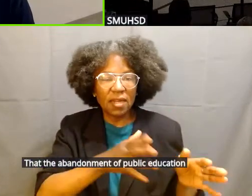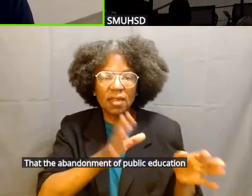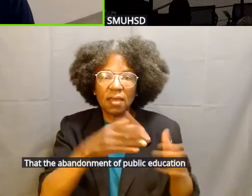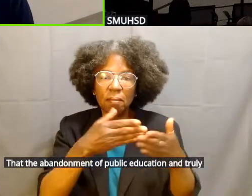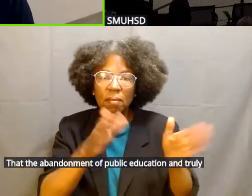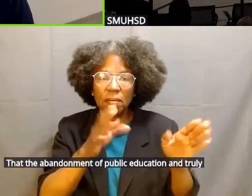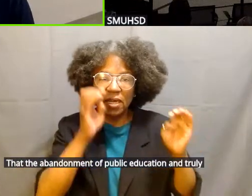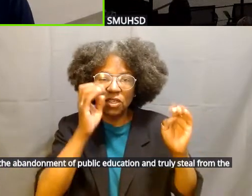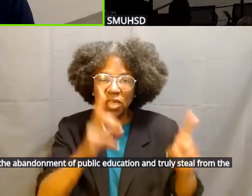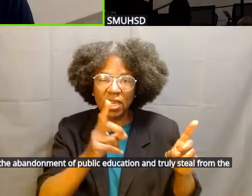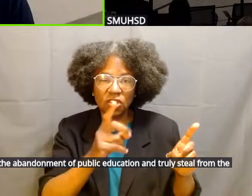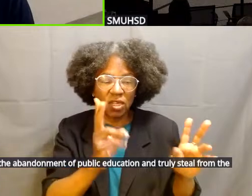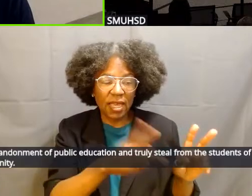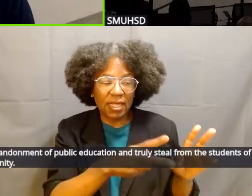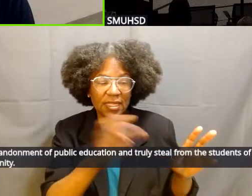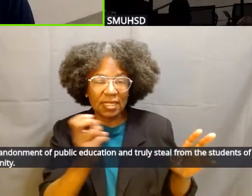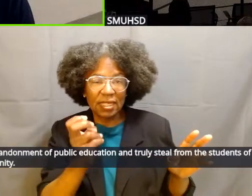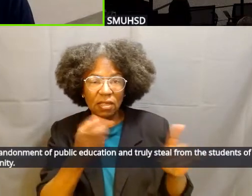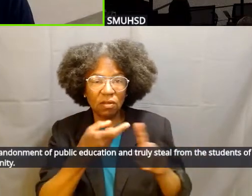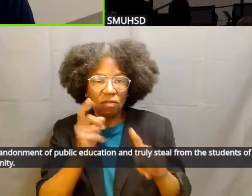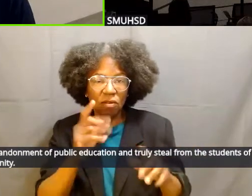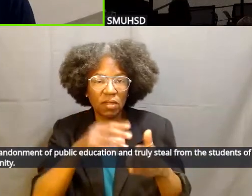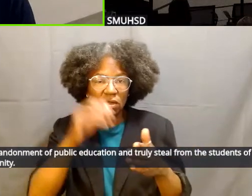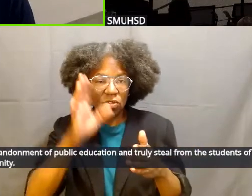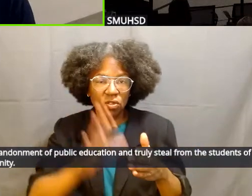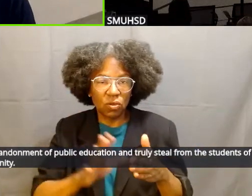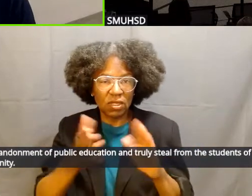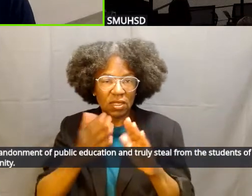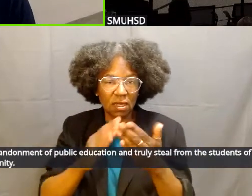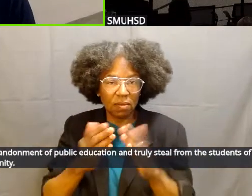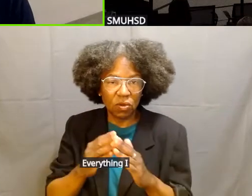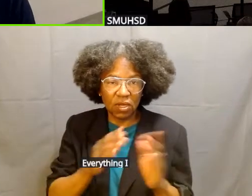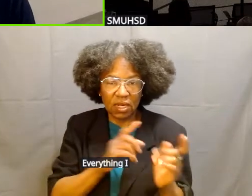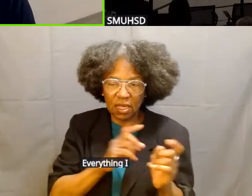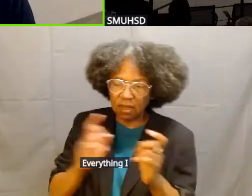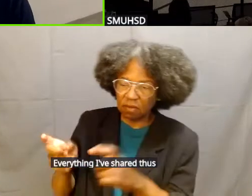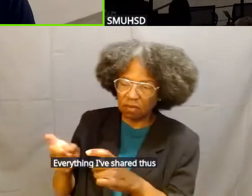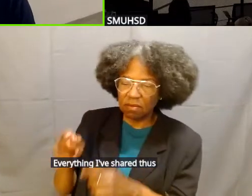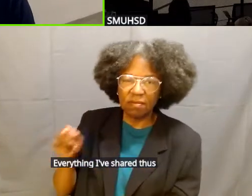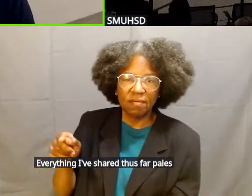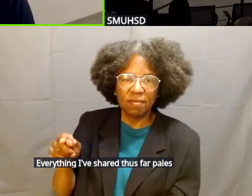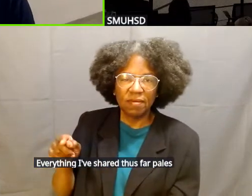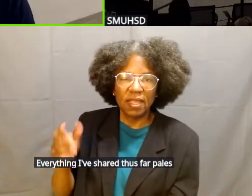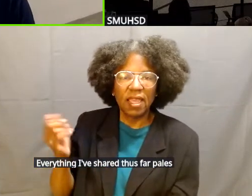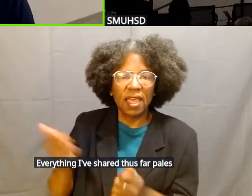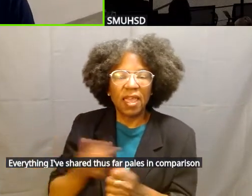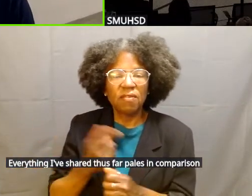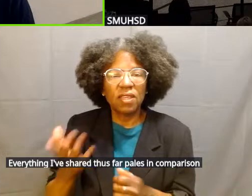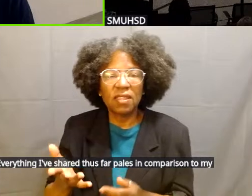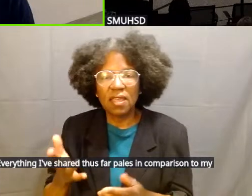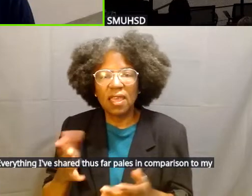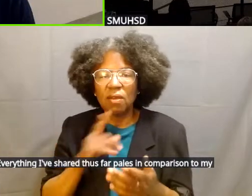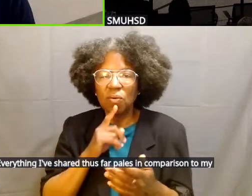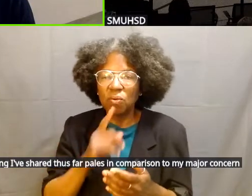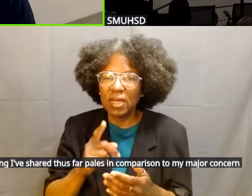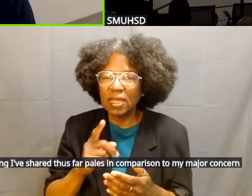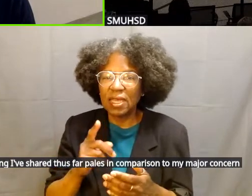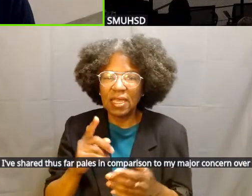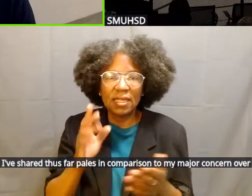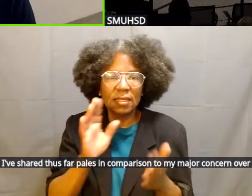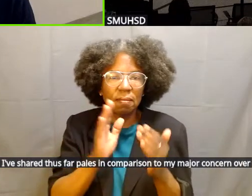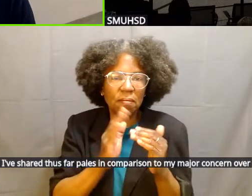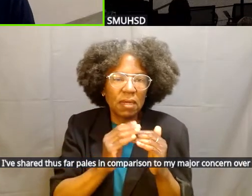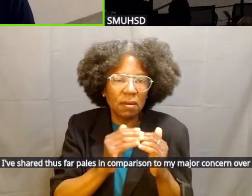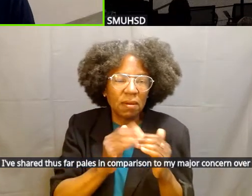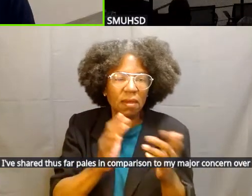the students of our community. Everything I've shared thus far pales in comparison to my major concern over